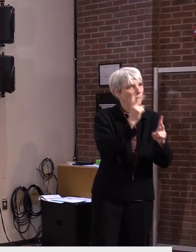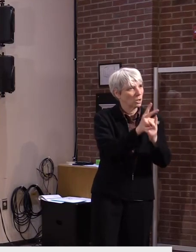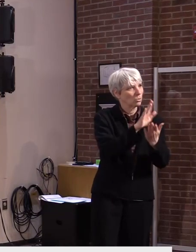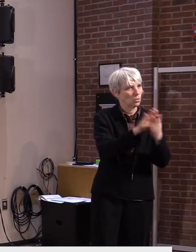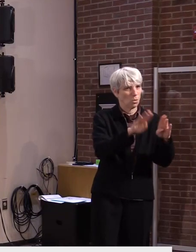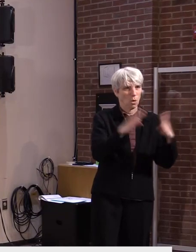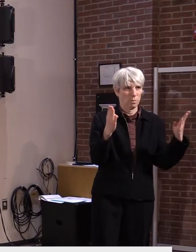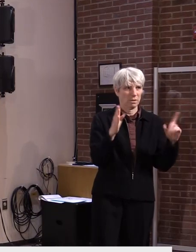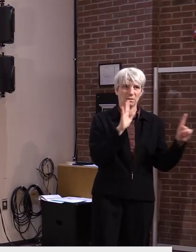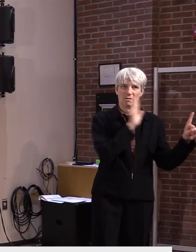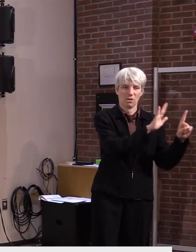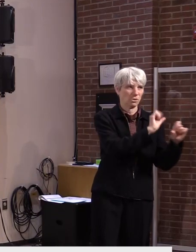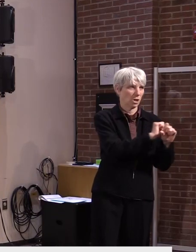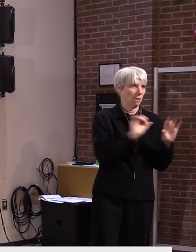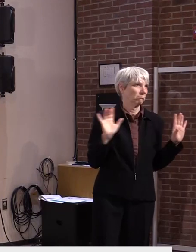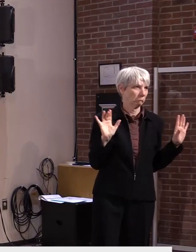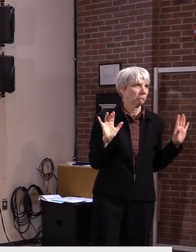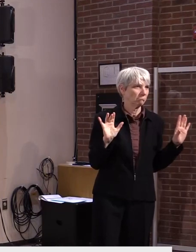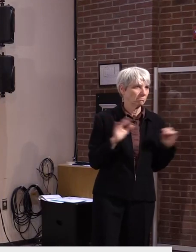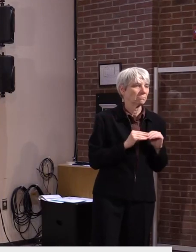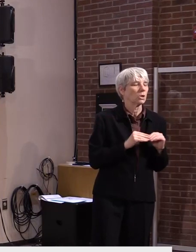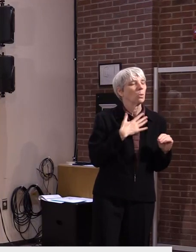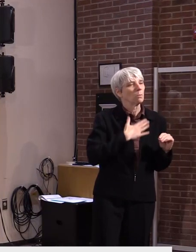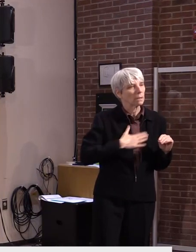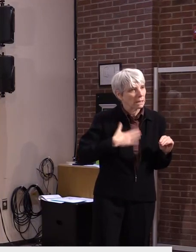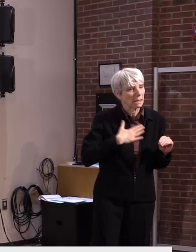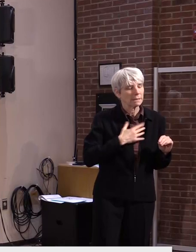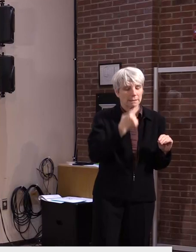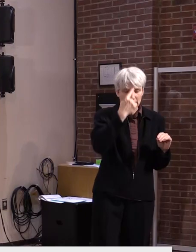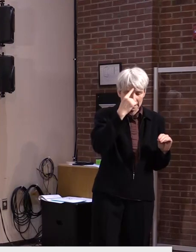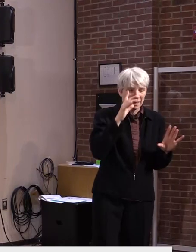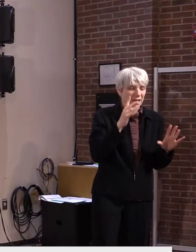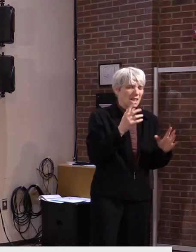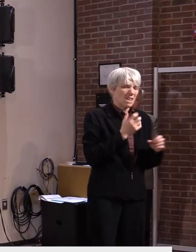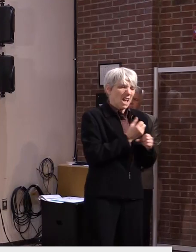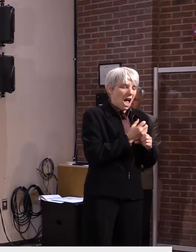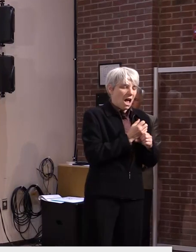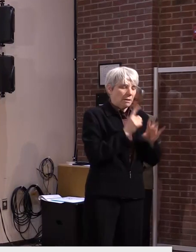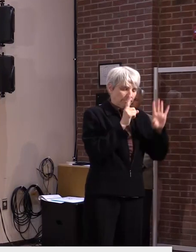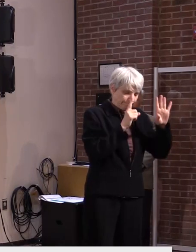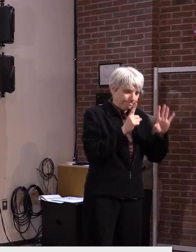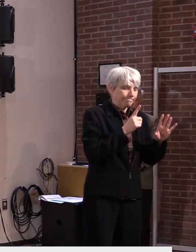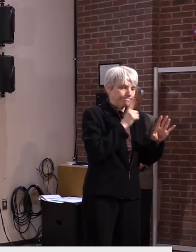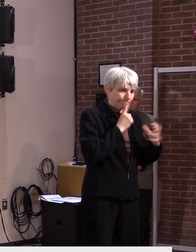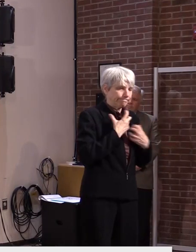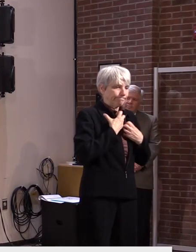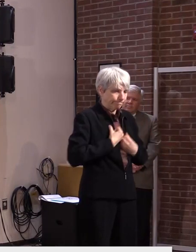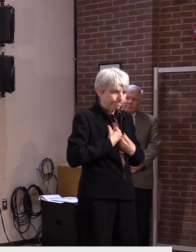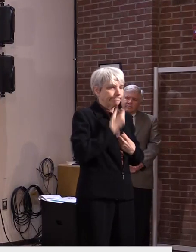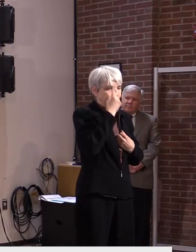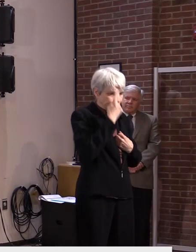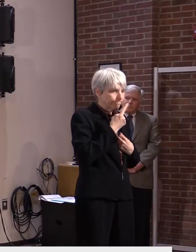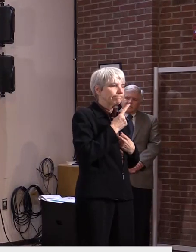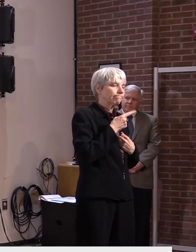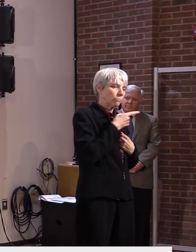So all I want people to do is just to take a step back and just understand everyone's doing the best they can under